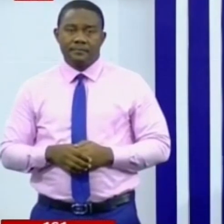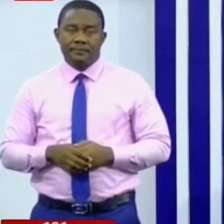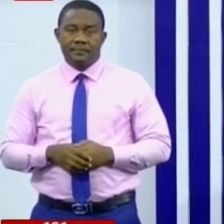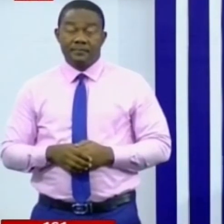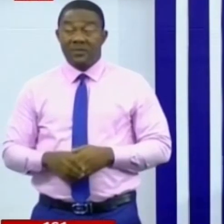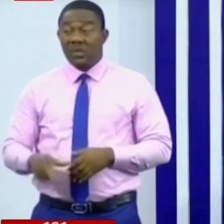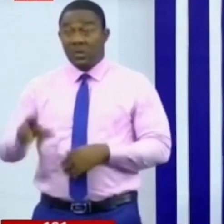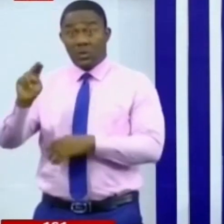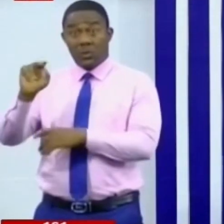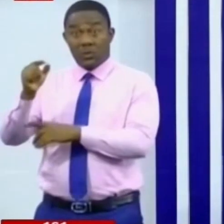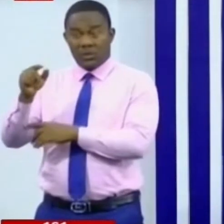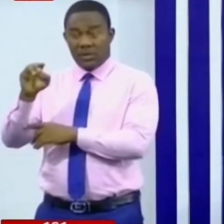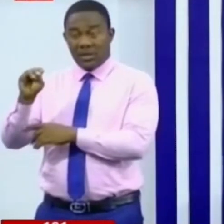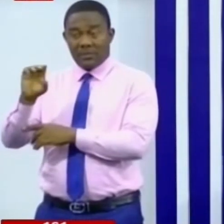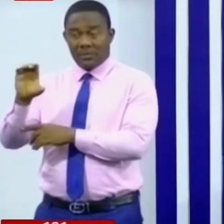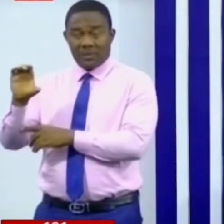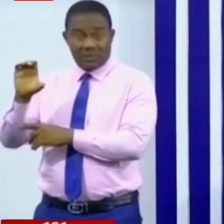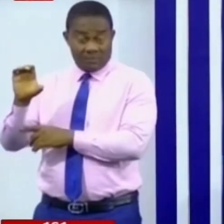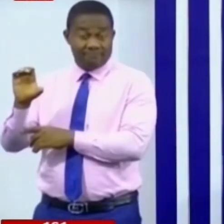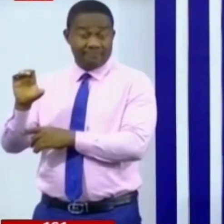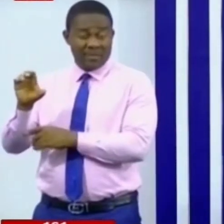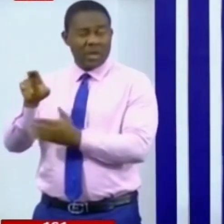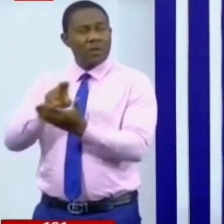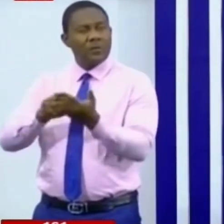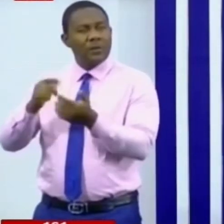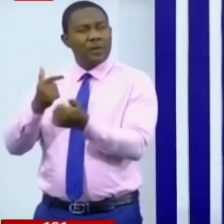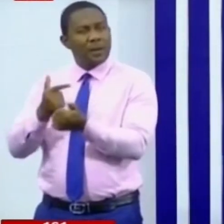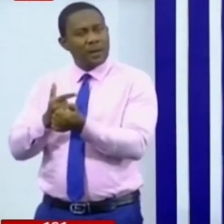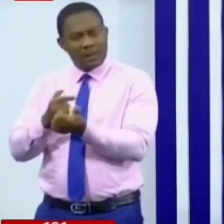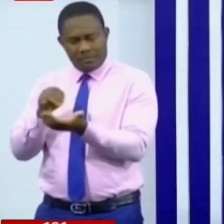UGMC, University of Ghana Medical Center,